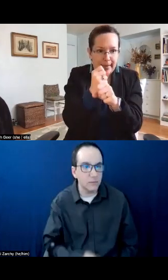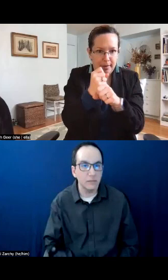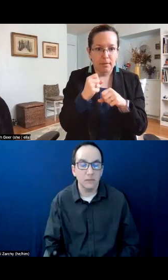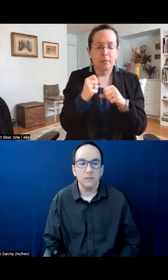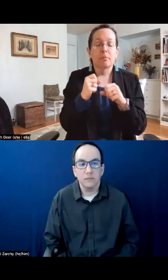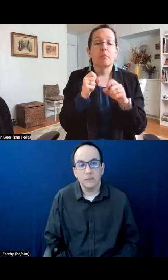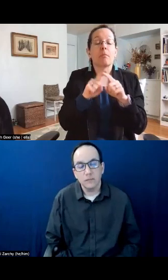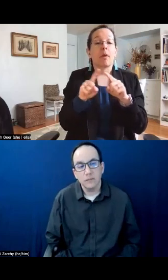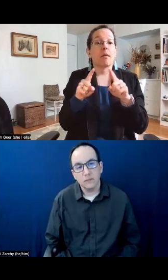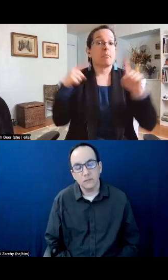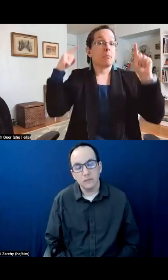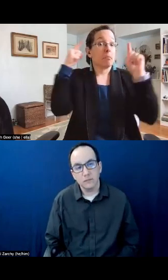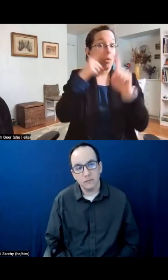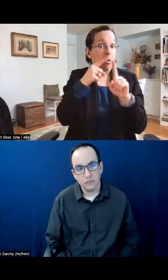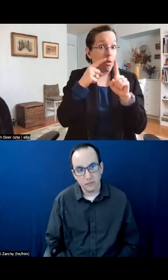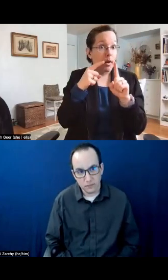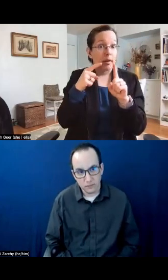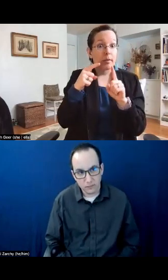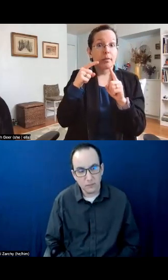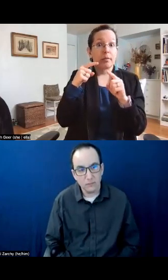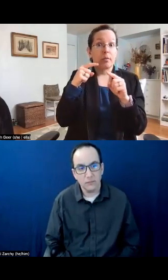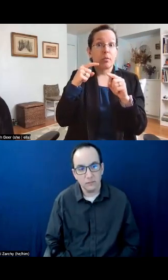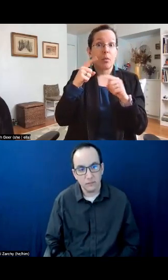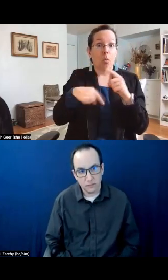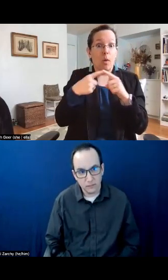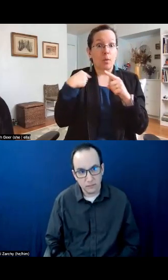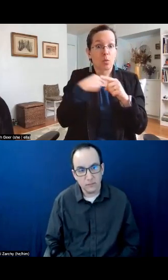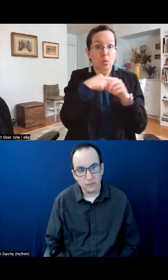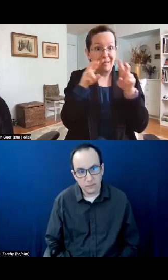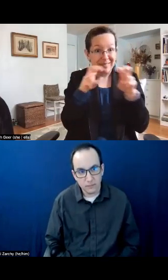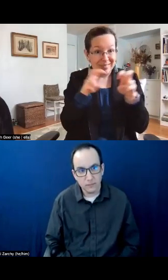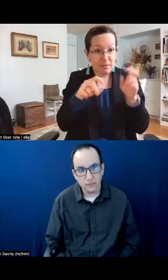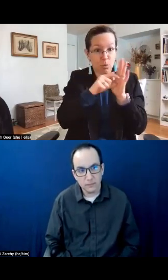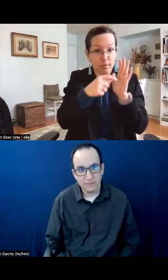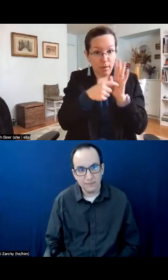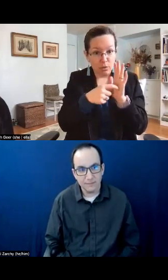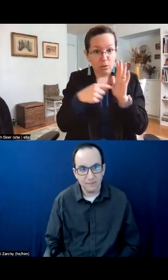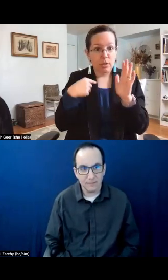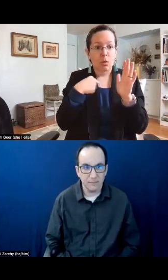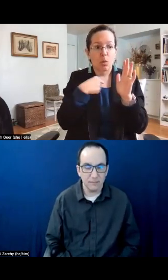and what parts or what components are required to build that morpheme.